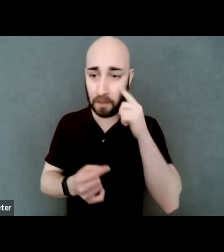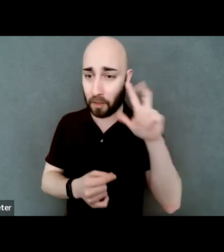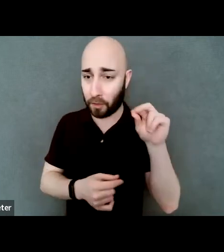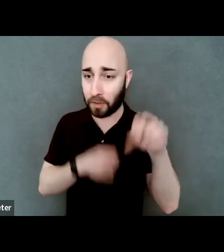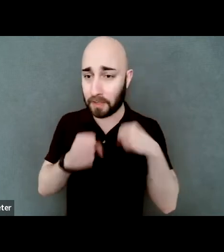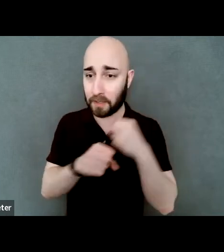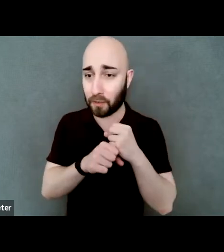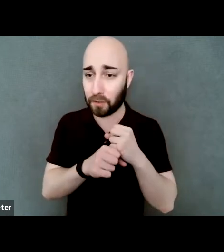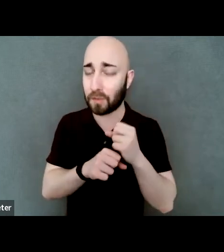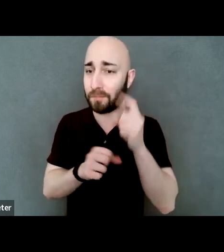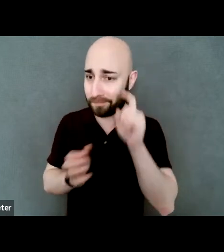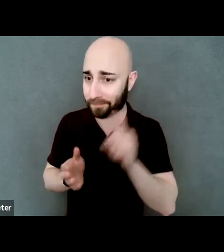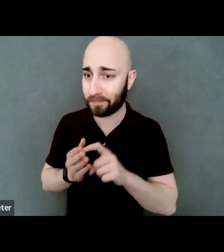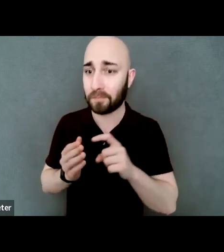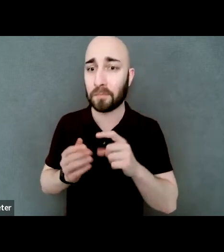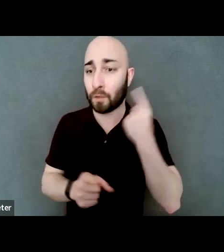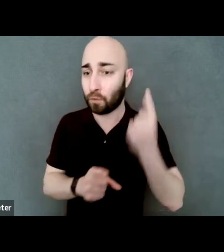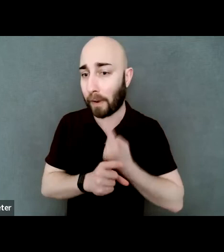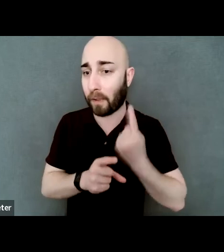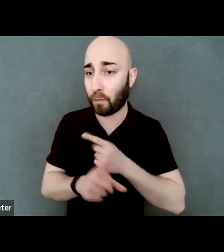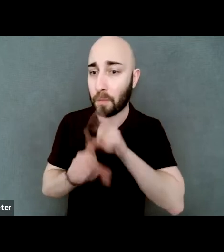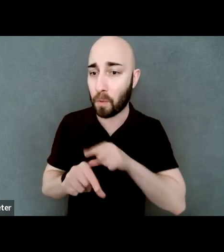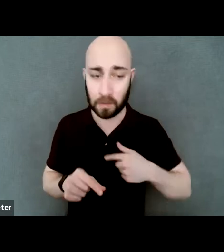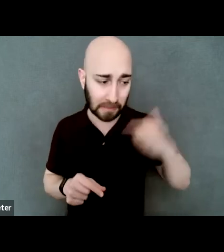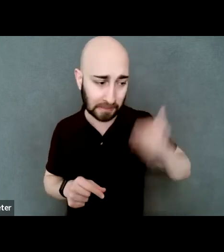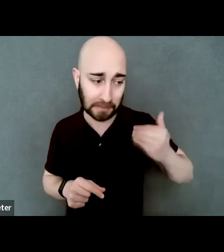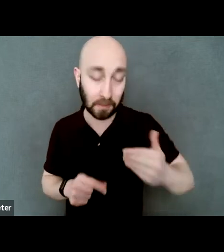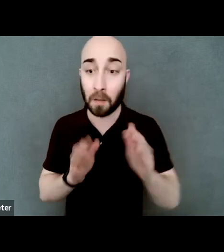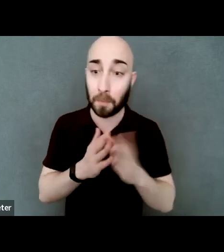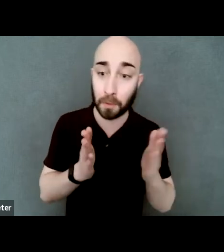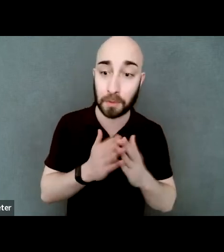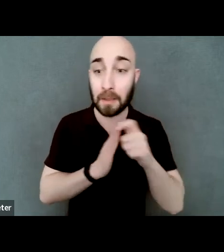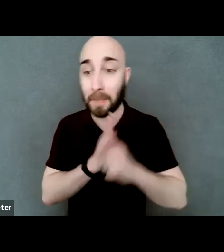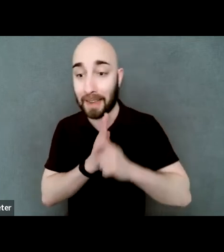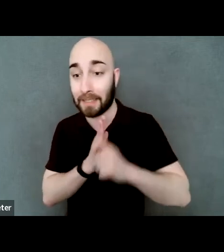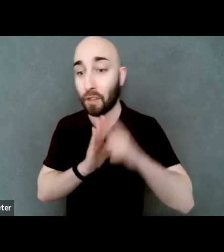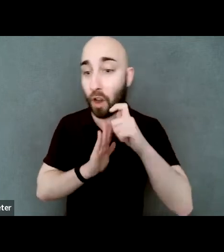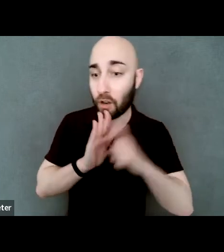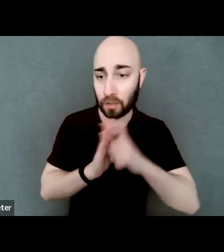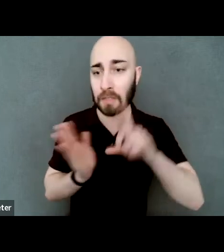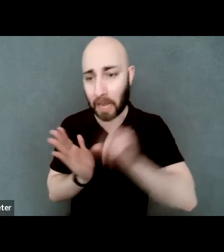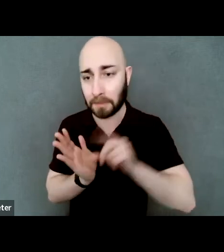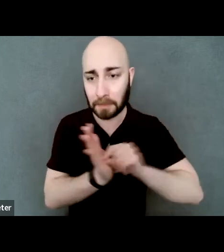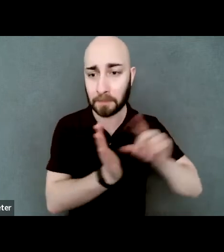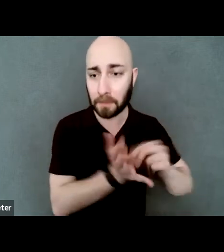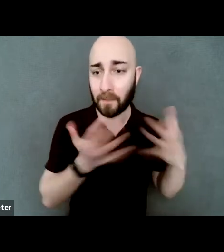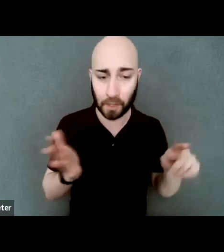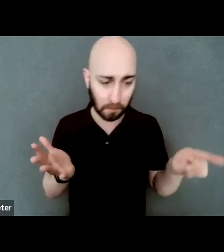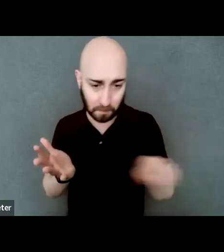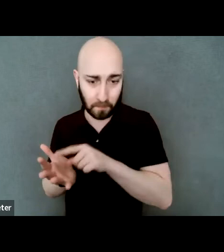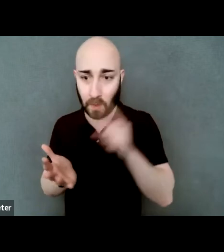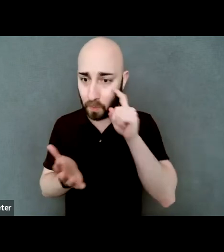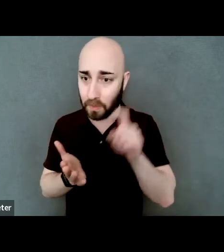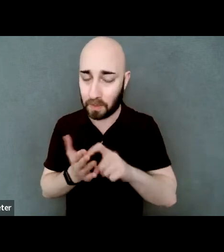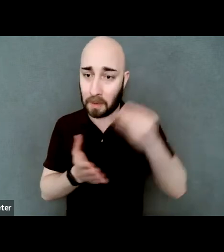decades, there have been regular reports in books and magazines and newspaper articles describing the precarious